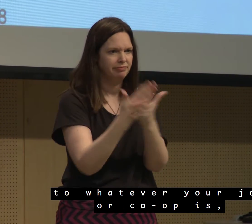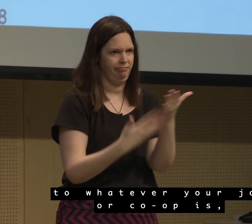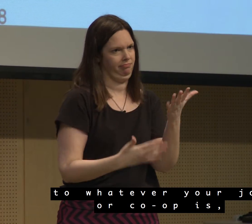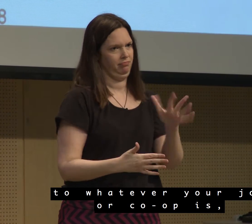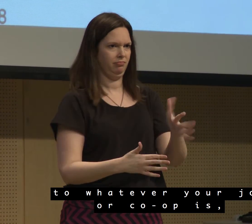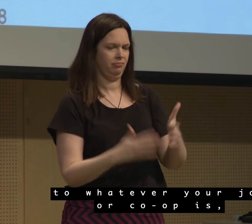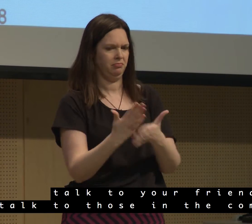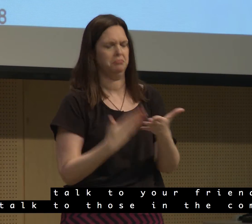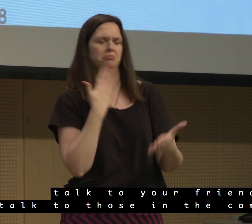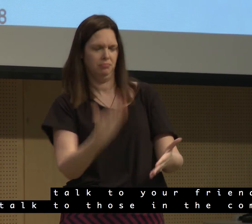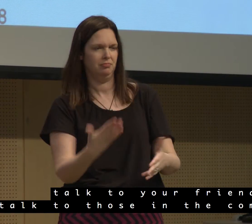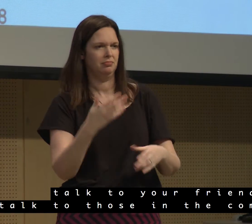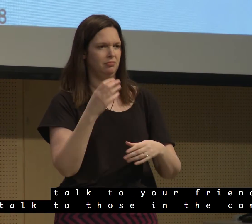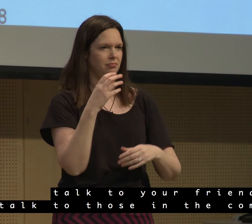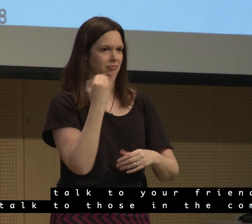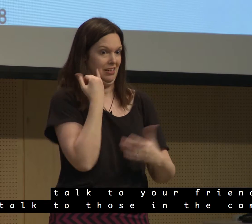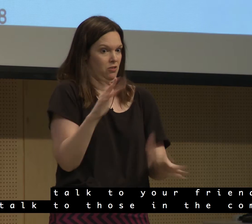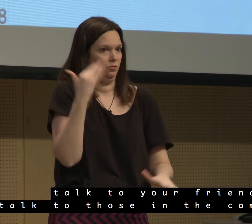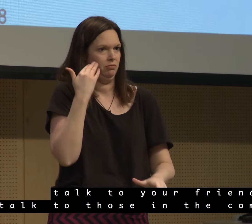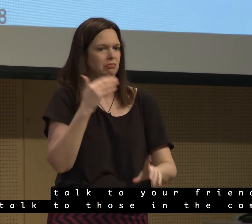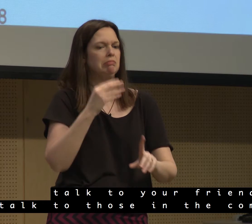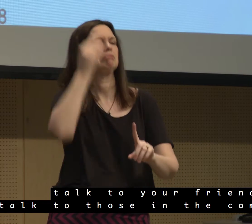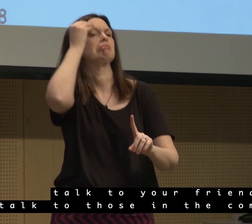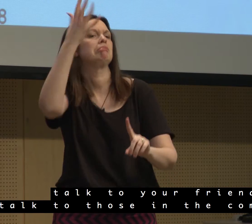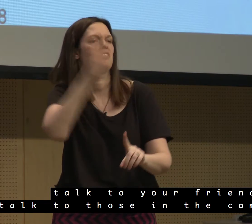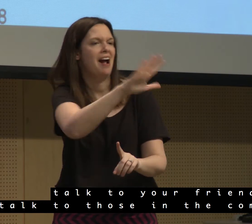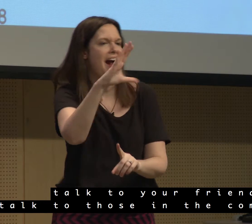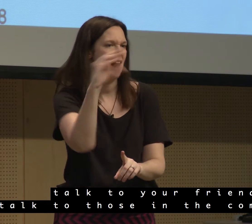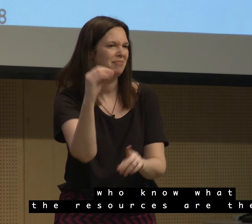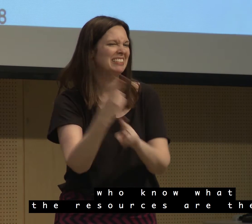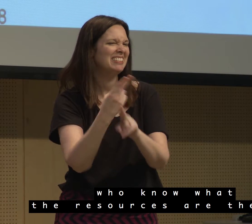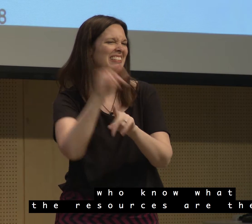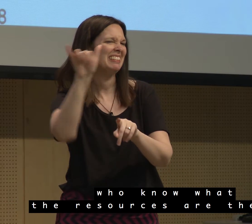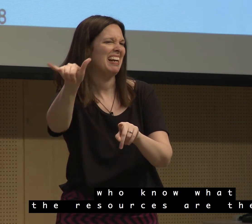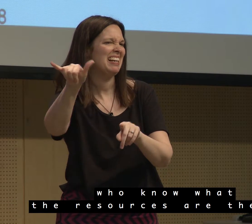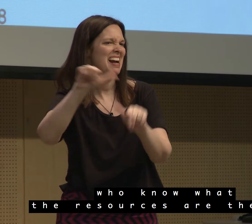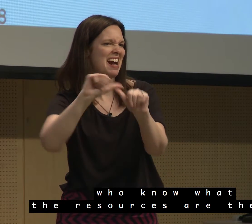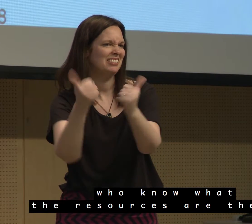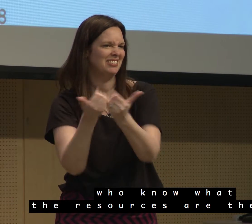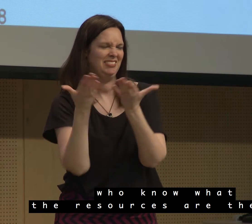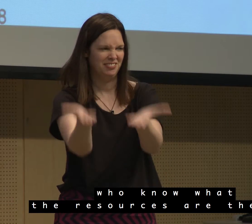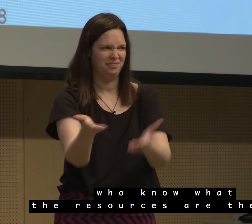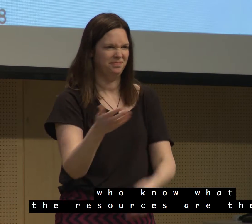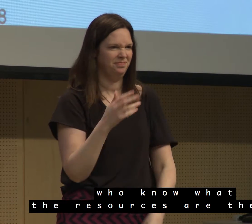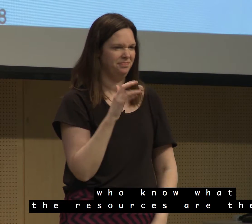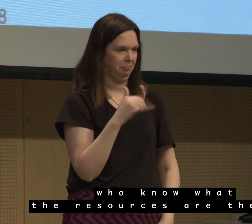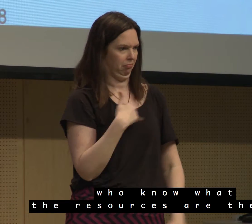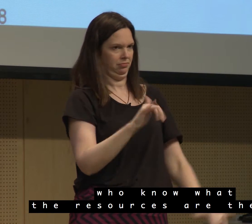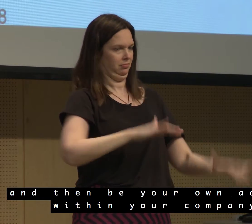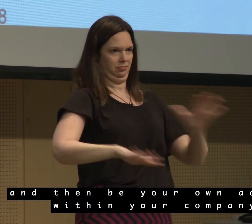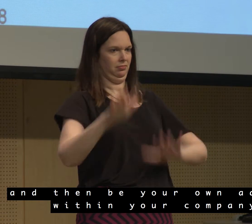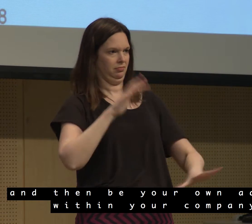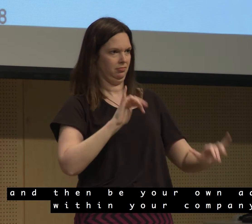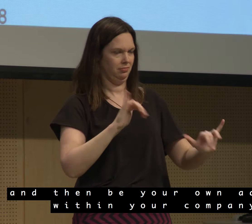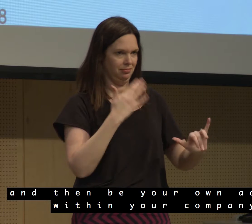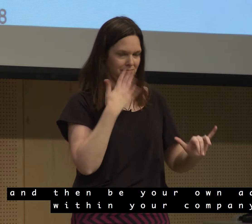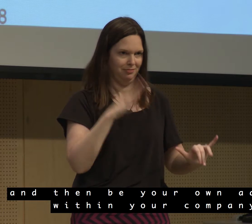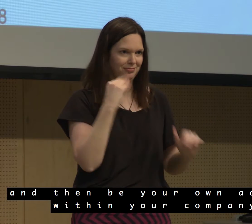co-op is, talk to your friends, talk to those in the community who know what the resources are there, and then be your own